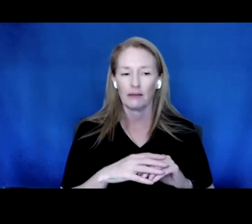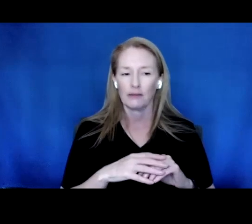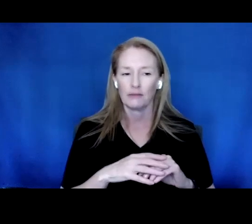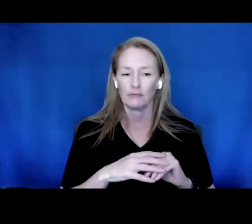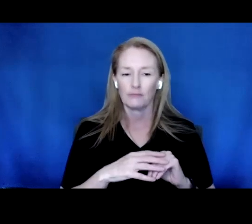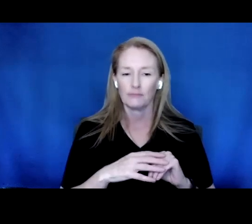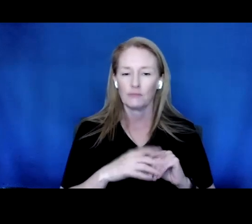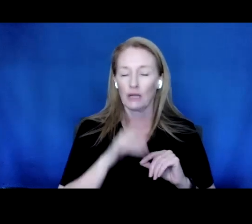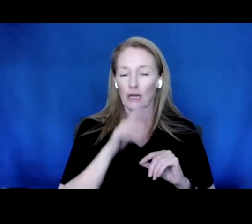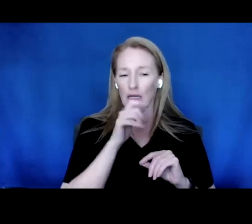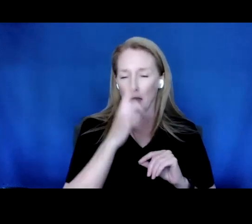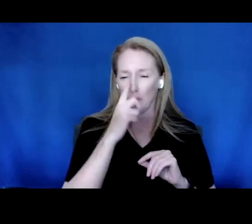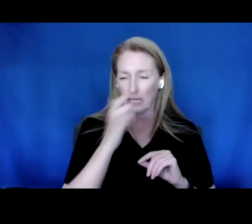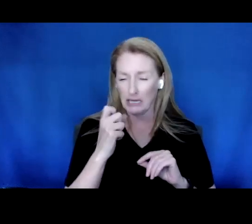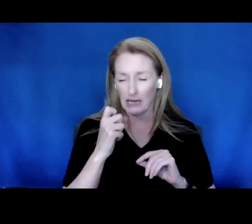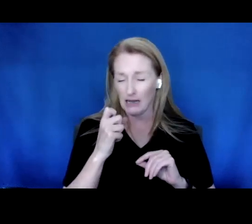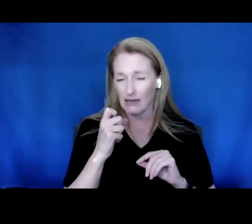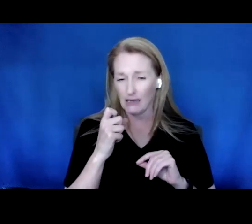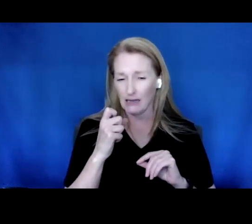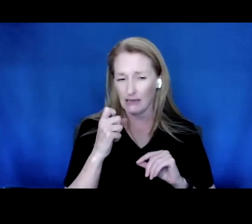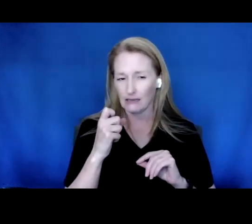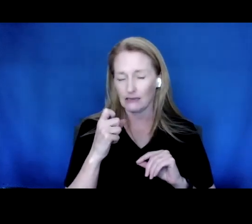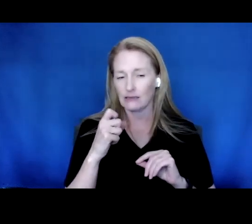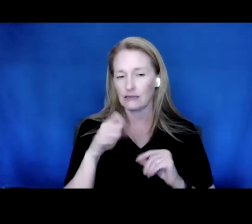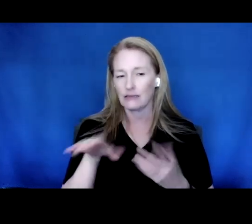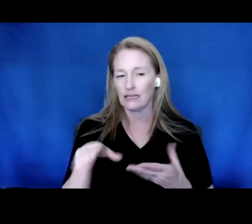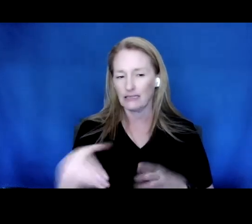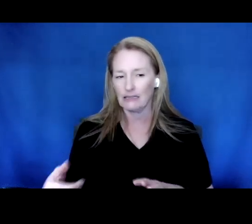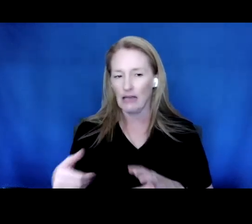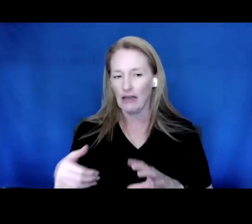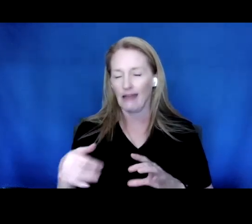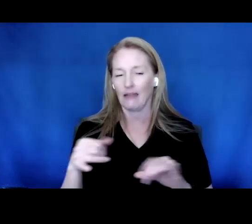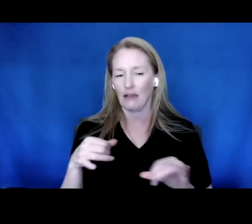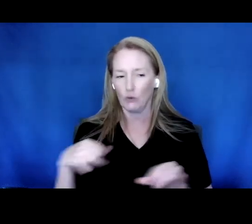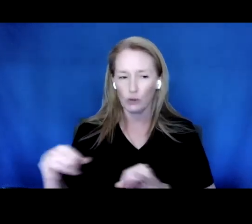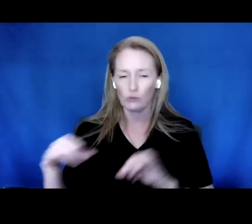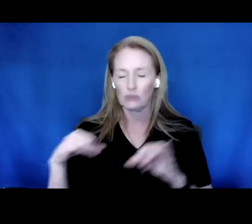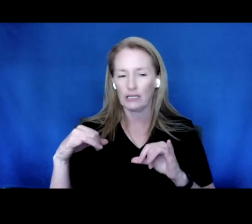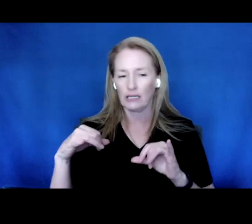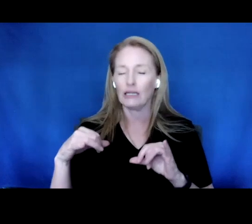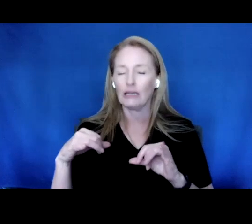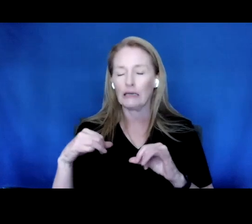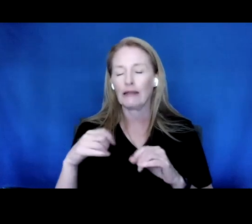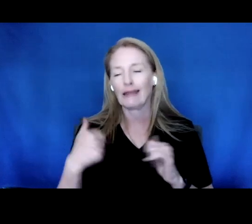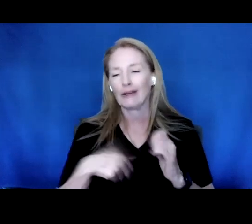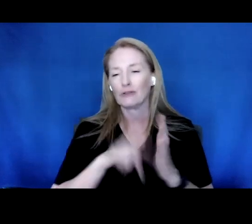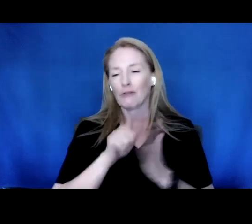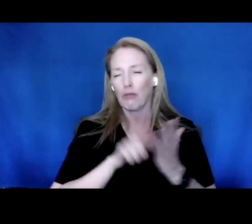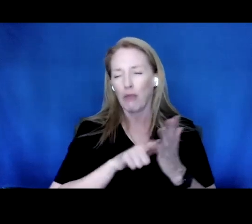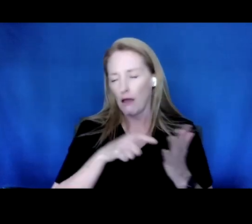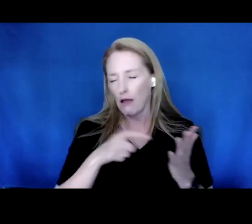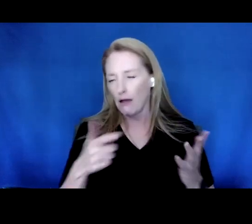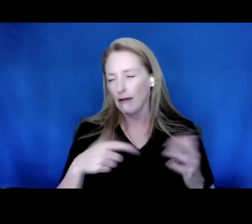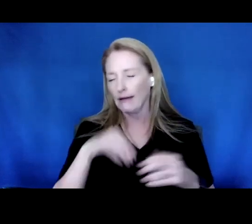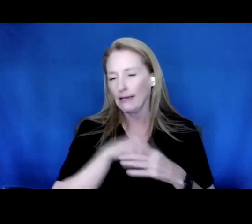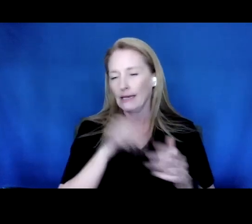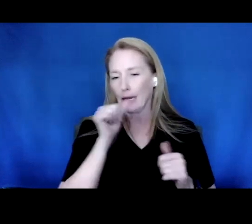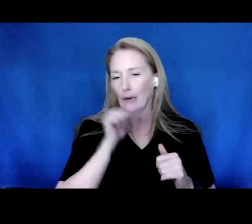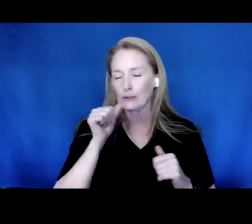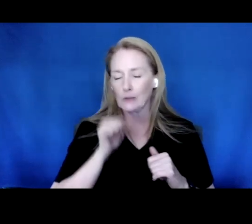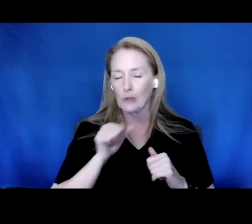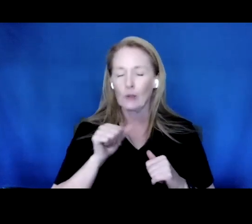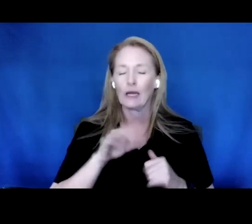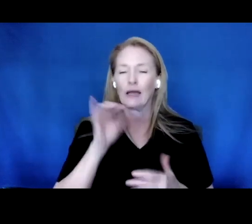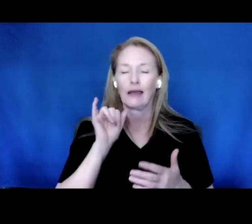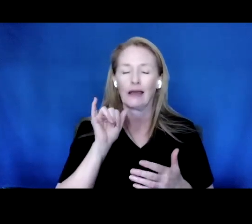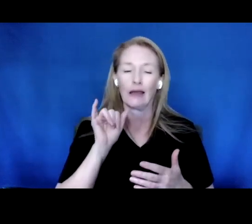review team actually has a statute in Arizona law that says that they must investigate every single death that happens within the